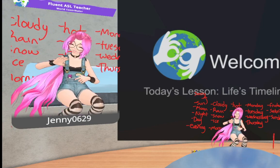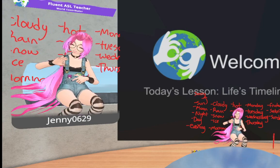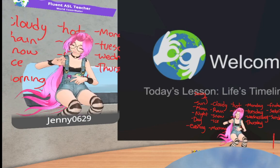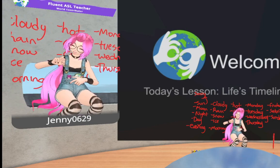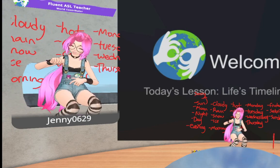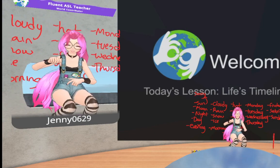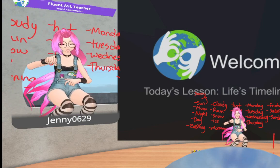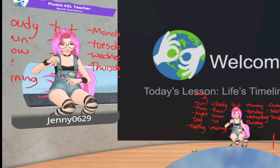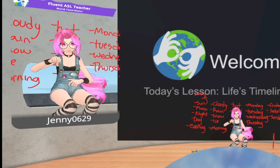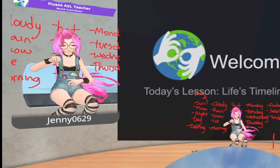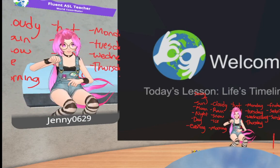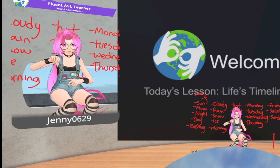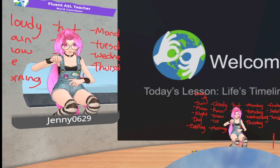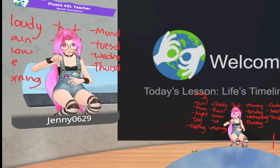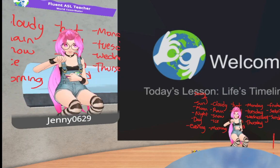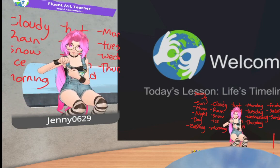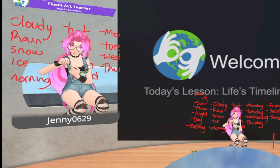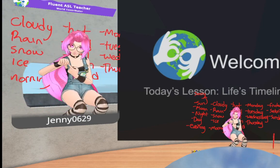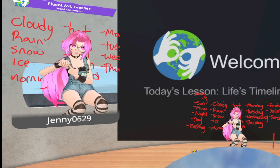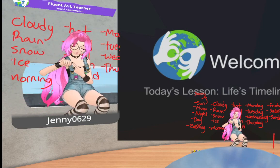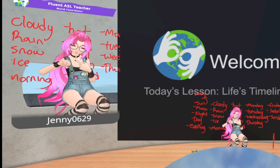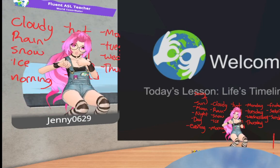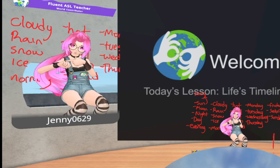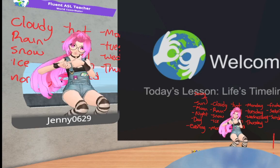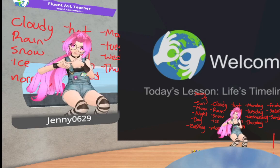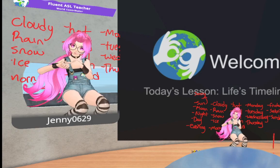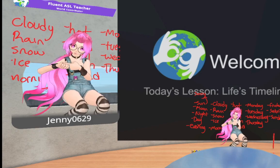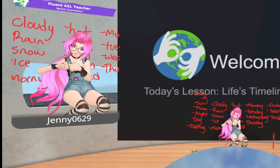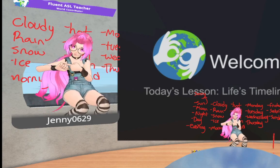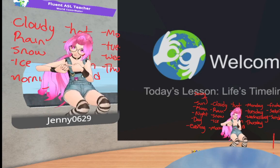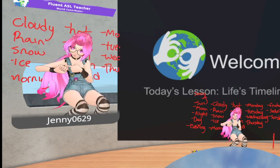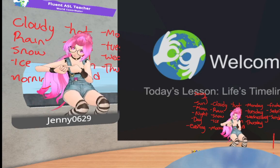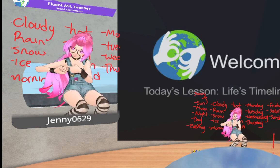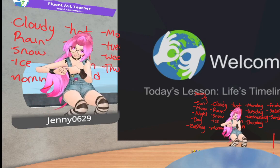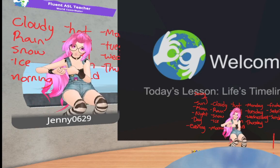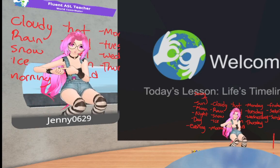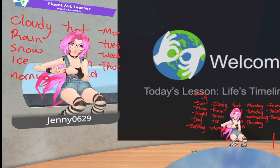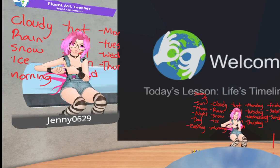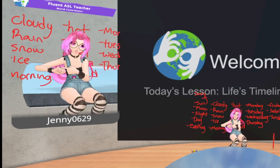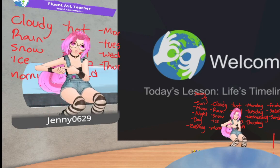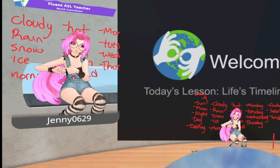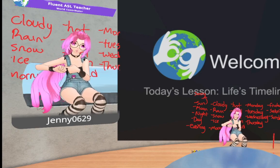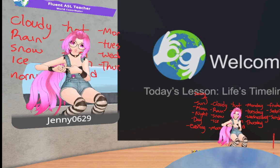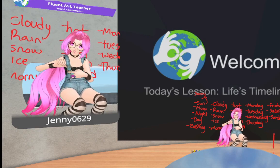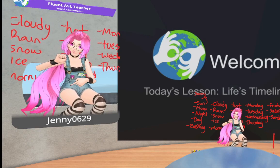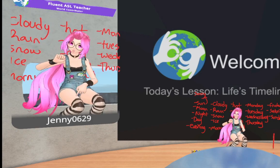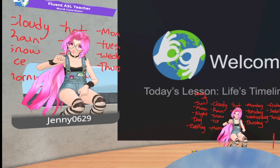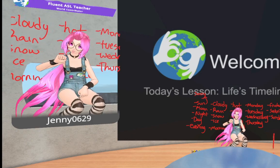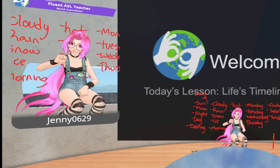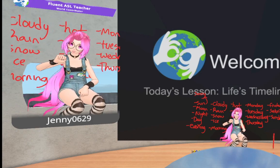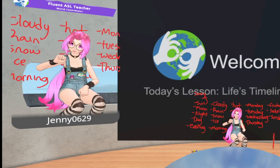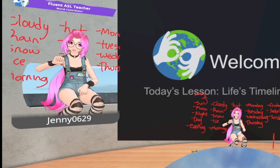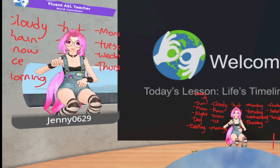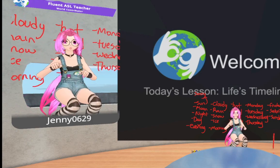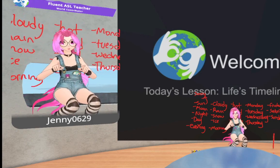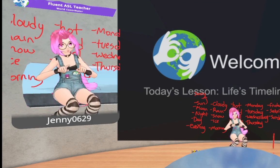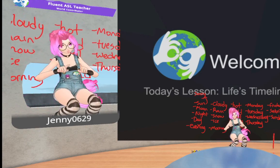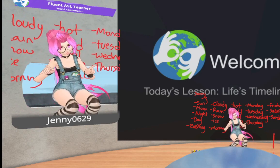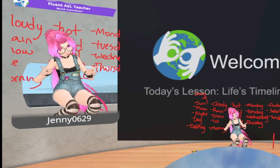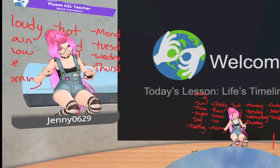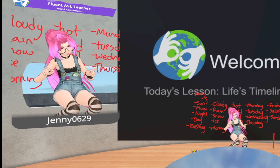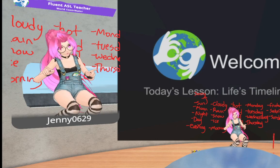usually it's like a fist, right? We have that thumb in between our ring and our pinky, and it's a hard